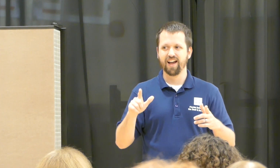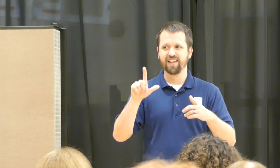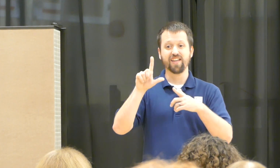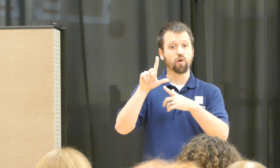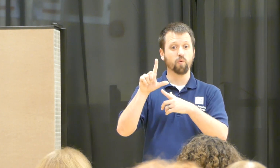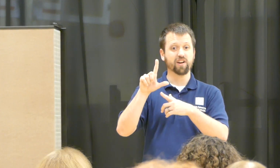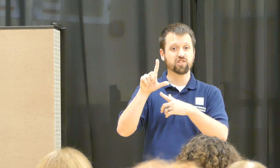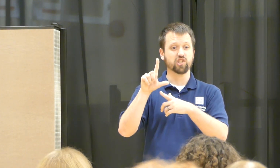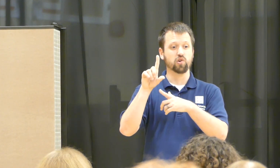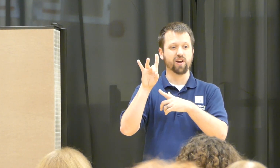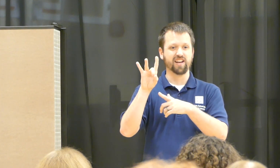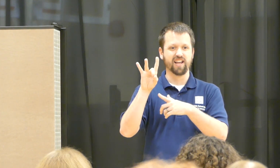Yeah, the weird 2 and an 8.